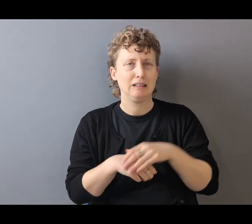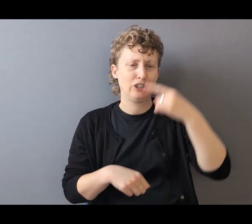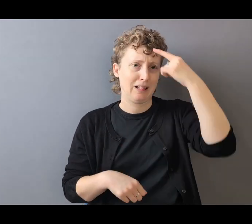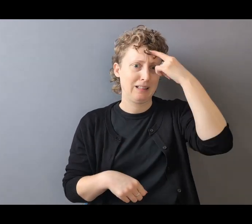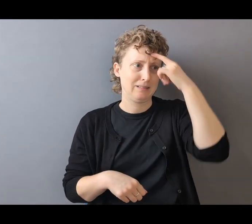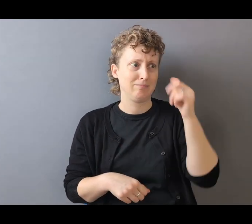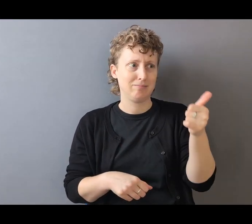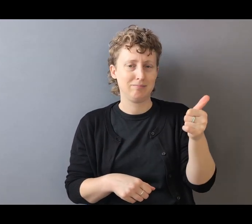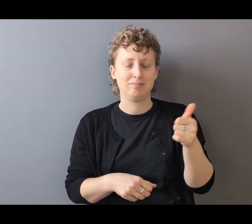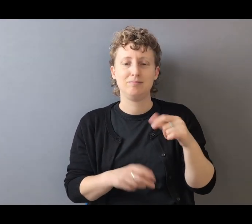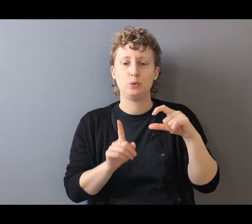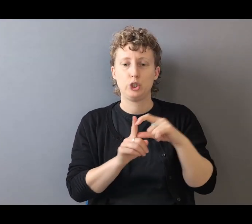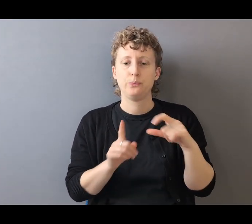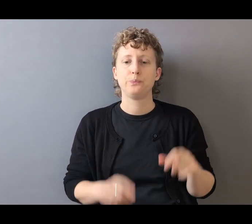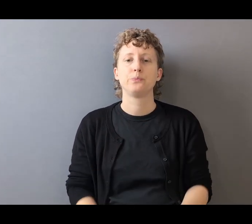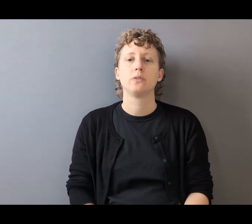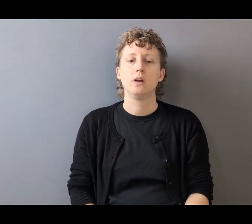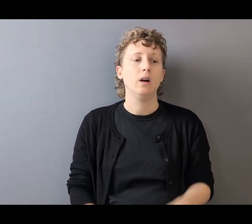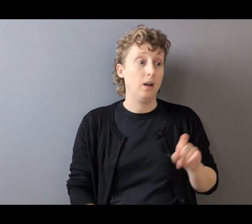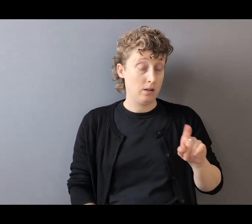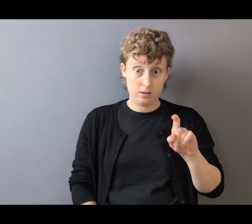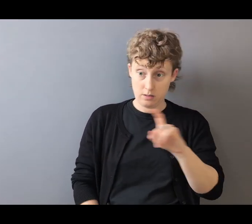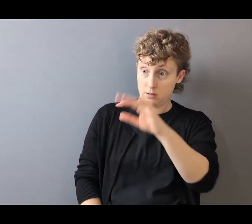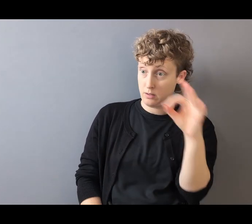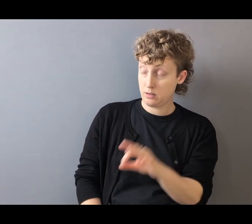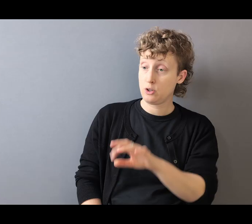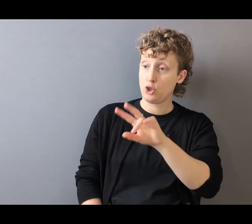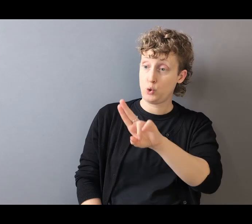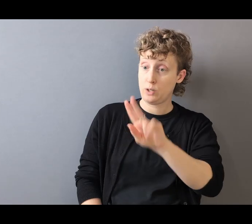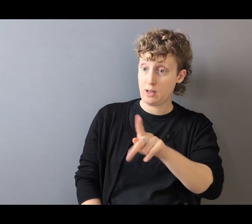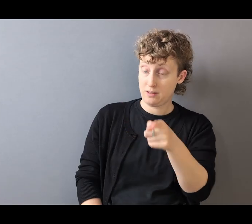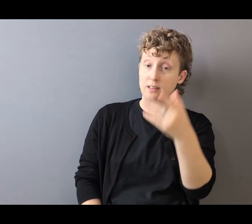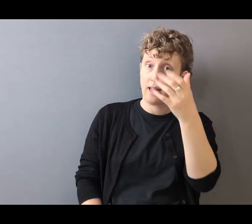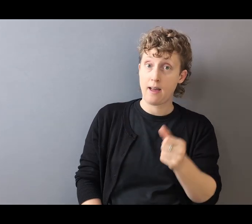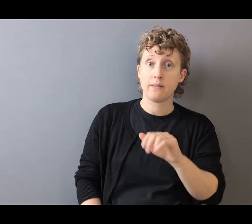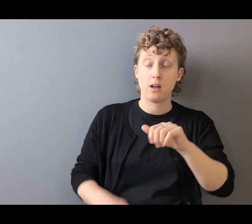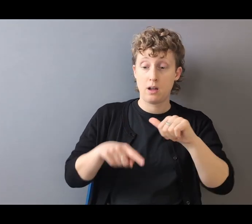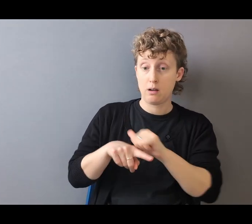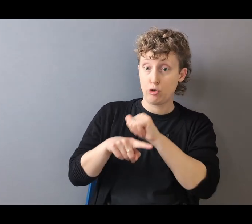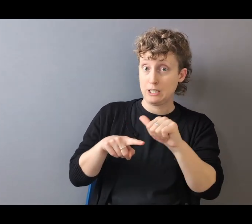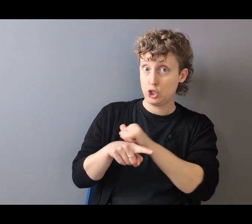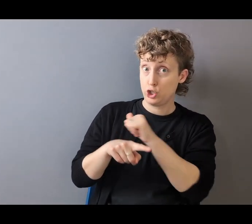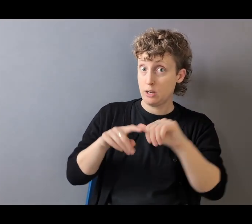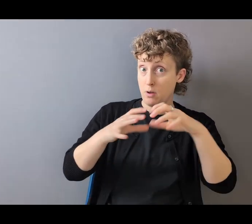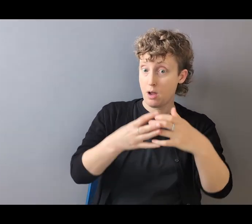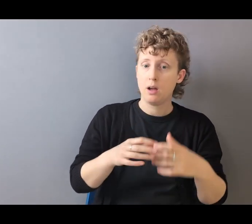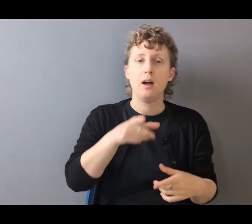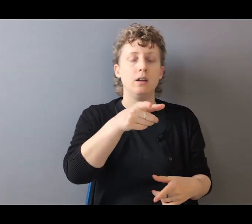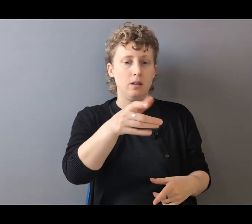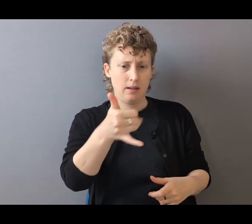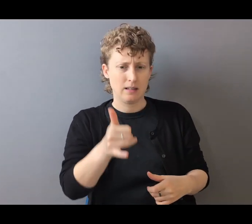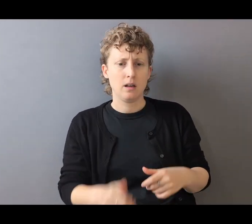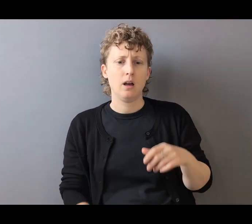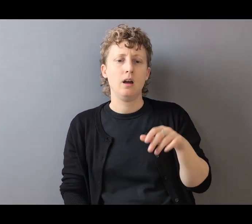trying to say, in the UK. And we do have a UK chapter, and I know that Atos in the UK, Neil Milliken, who is also